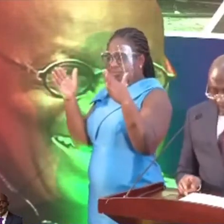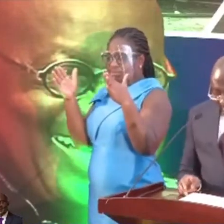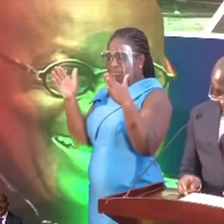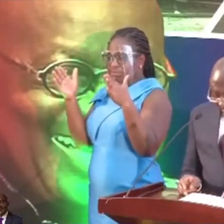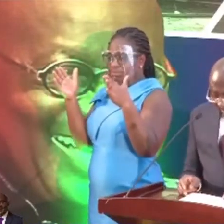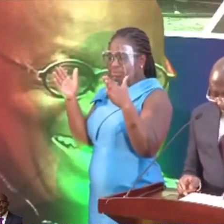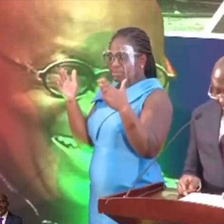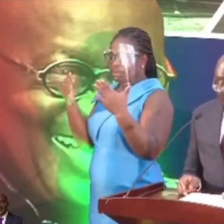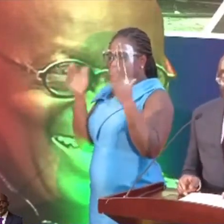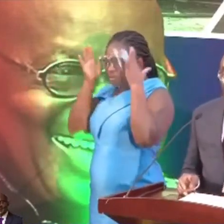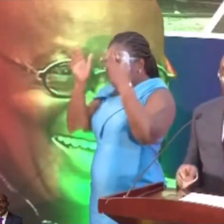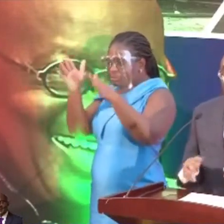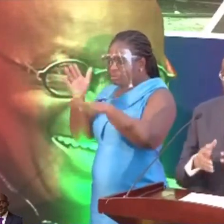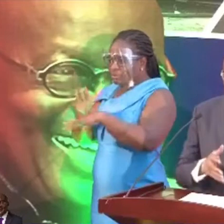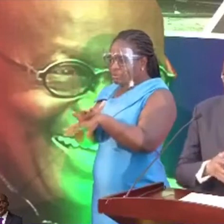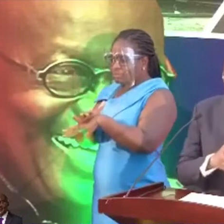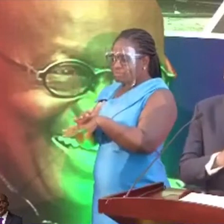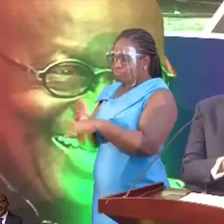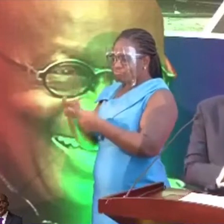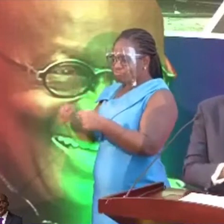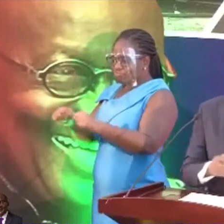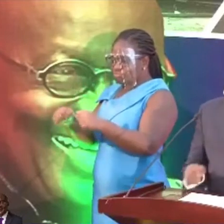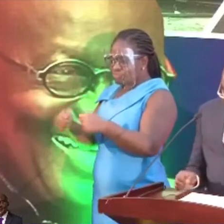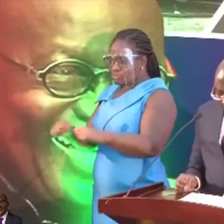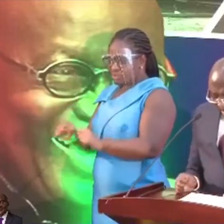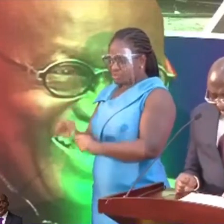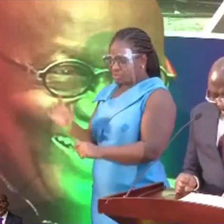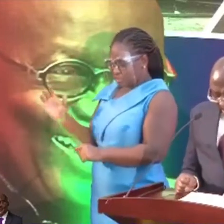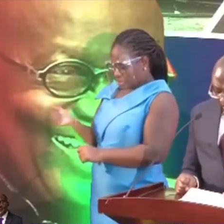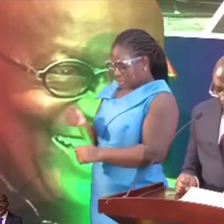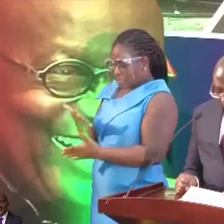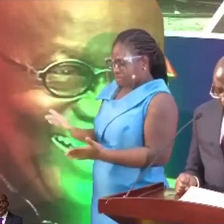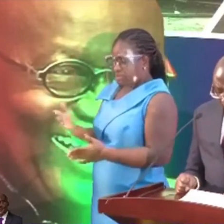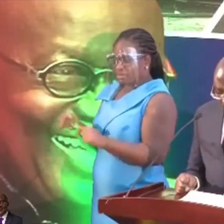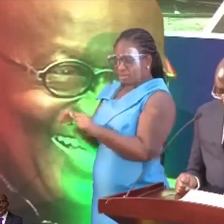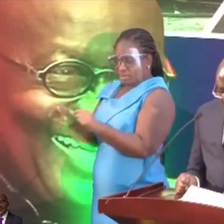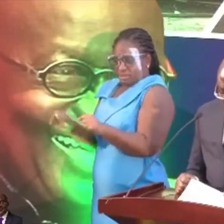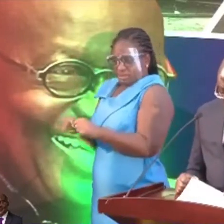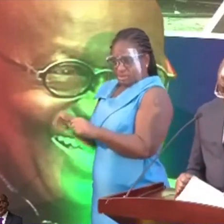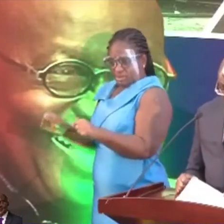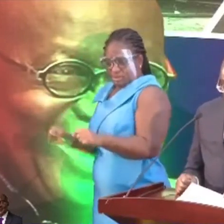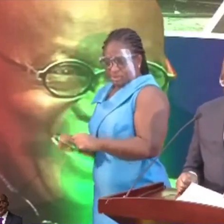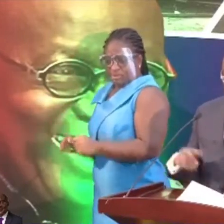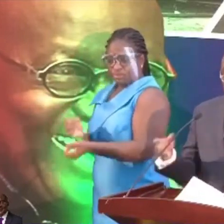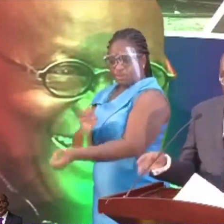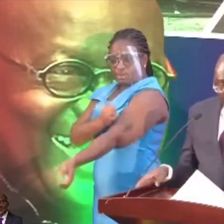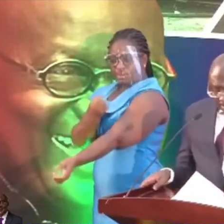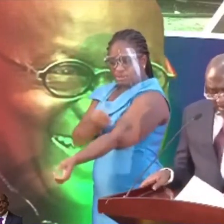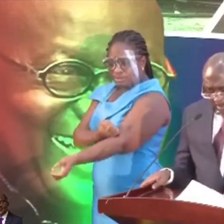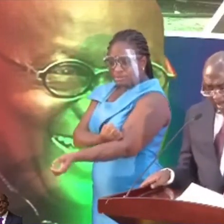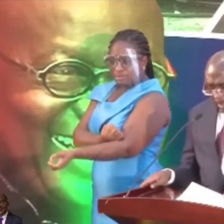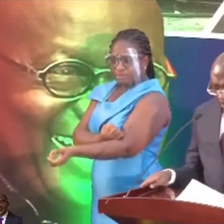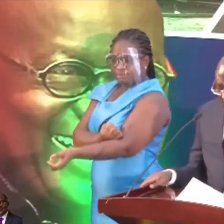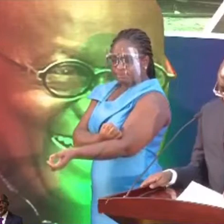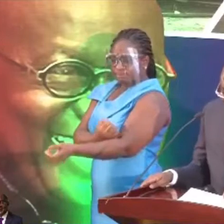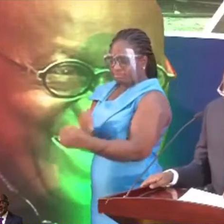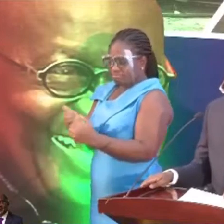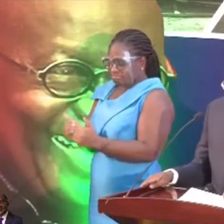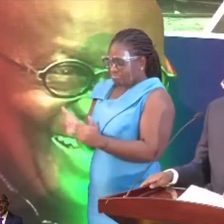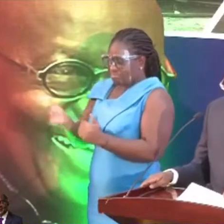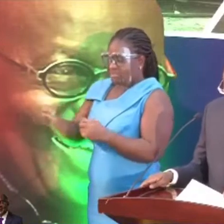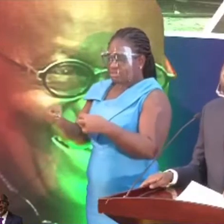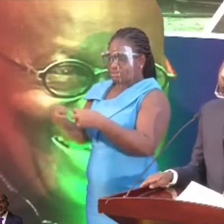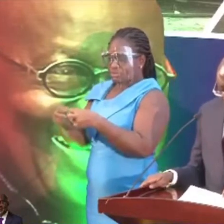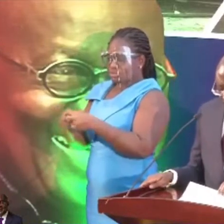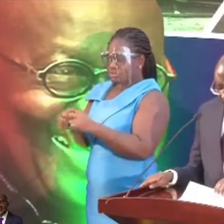focus has been on trying to get something in the area of renewable energy and extending electricity to